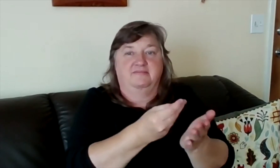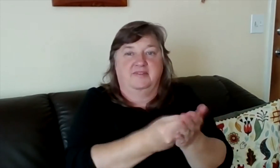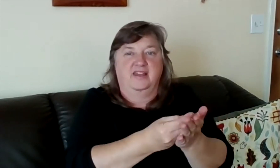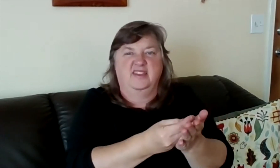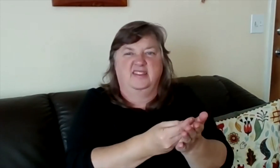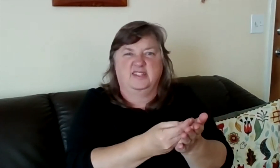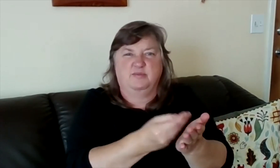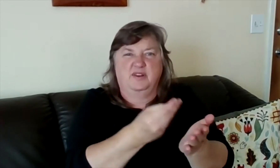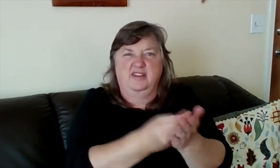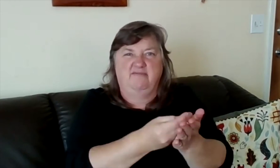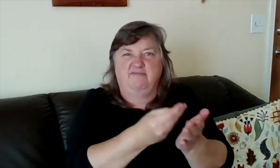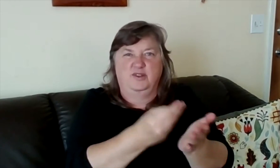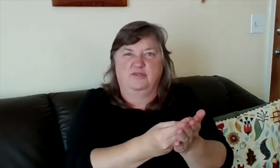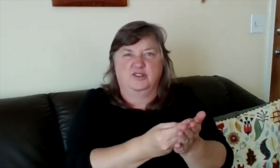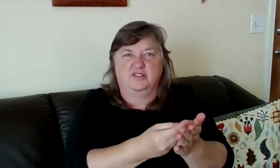I think that's pretty universal.